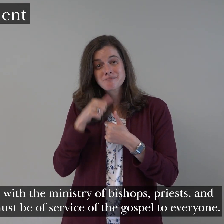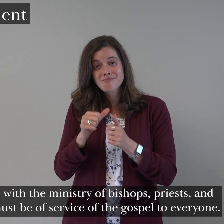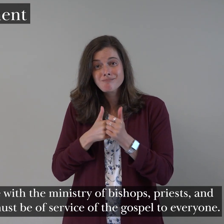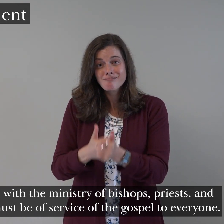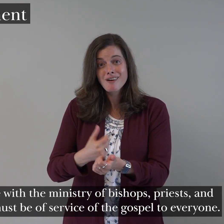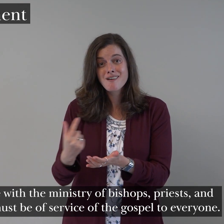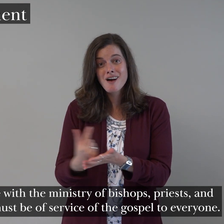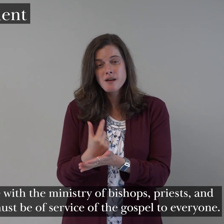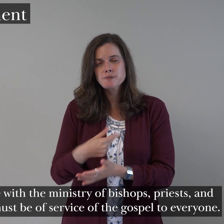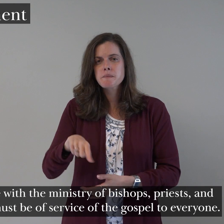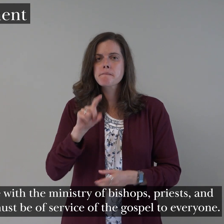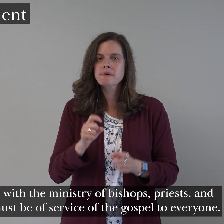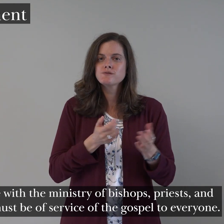of the gospel to everyone